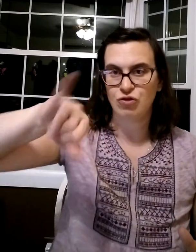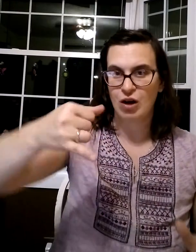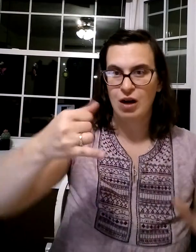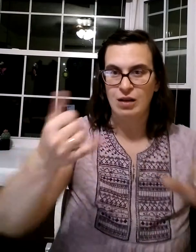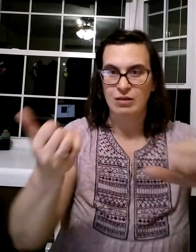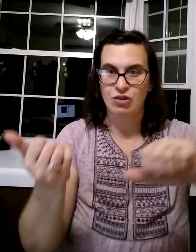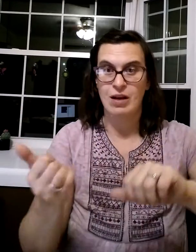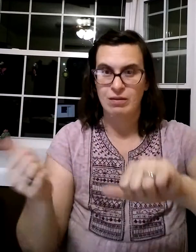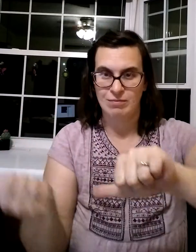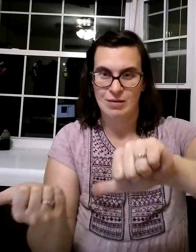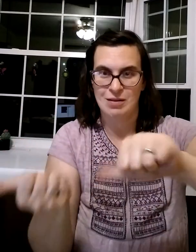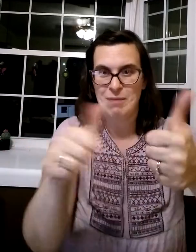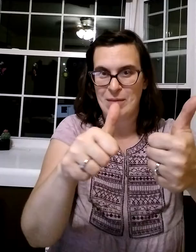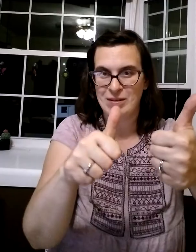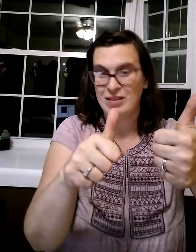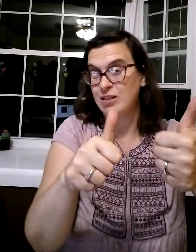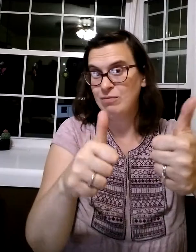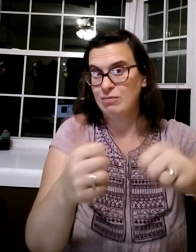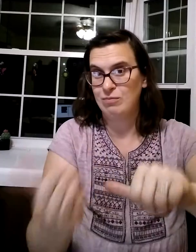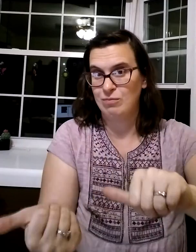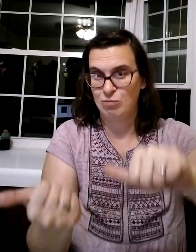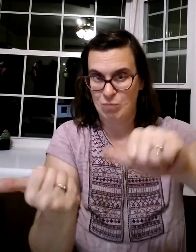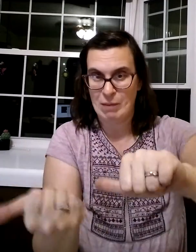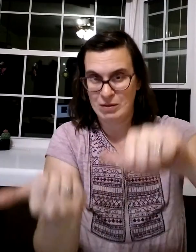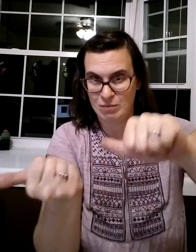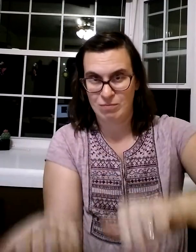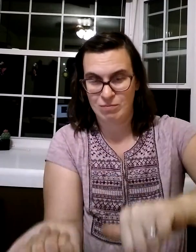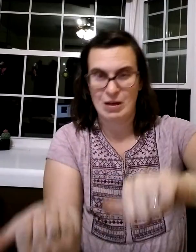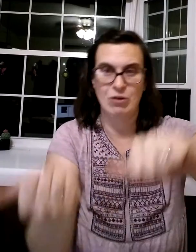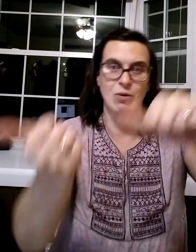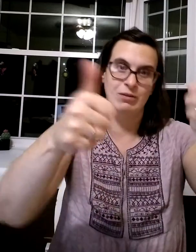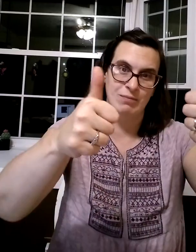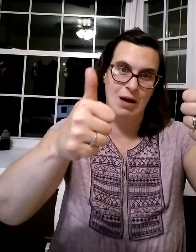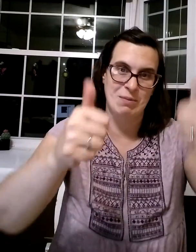John, J. The Baptist, Sea, Baptist, Down to Water, Copy.